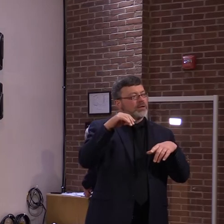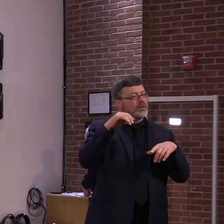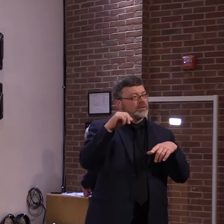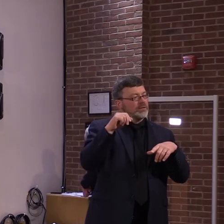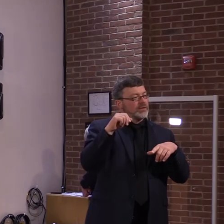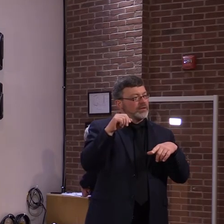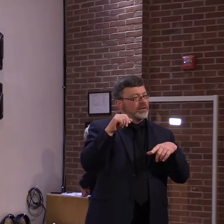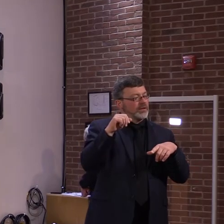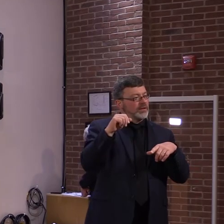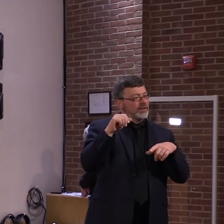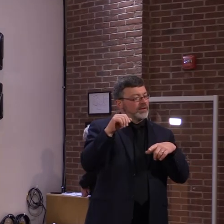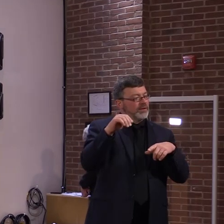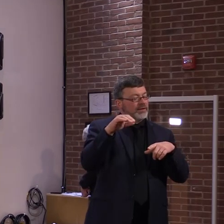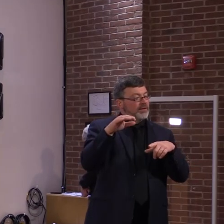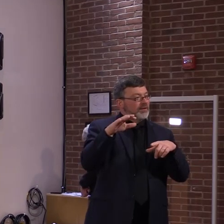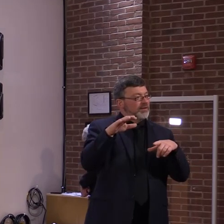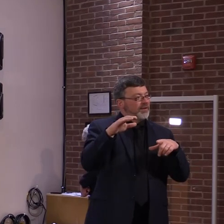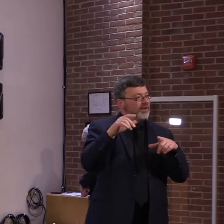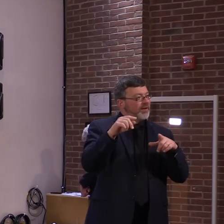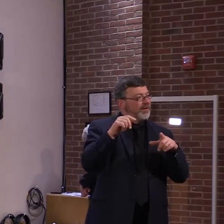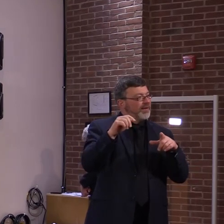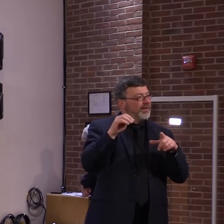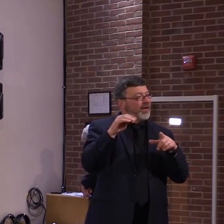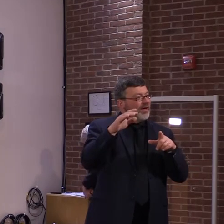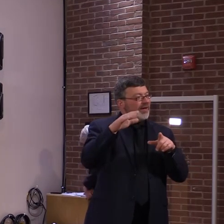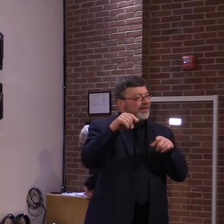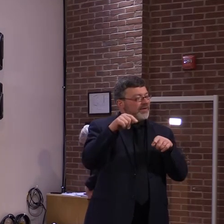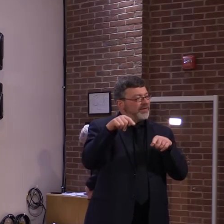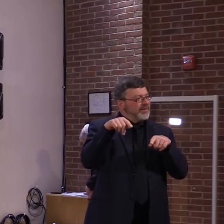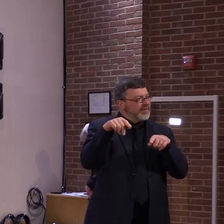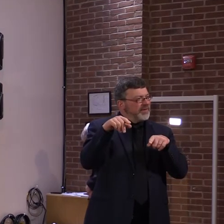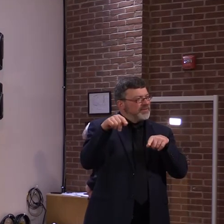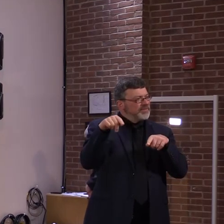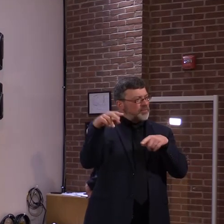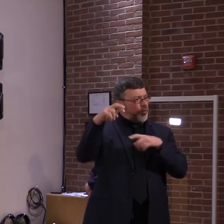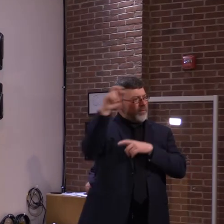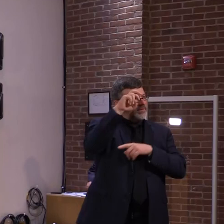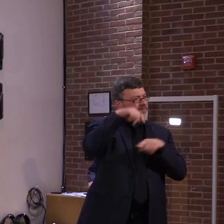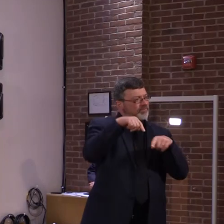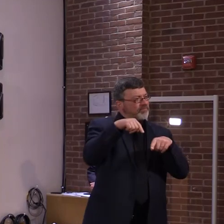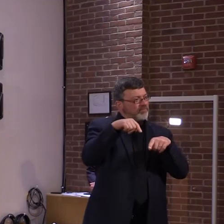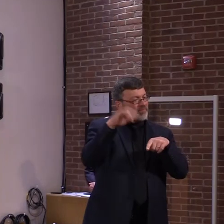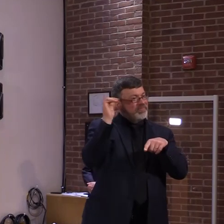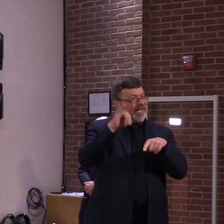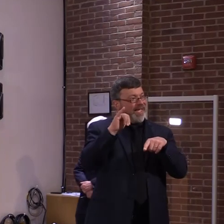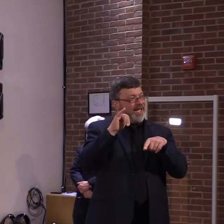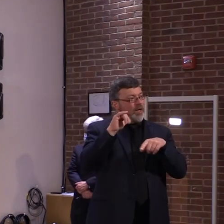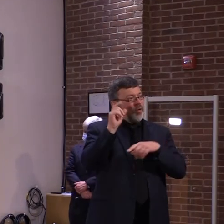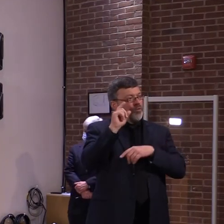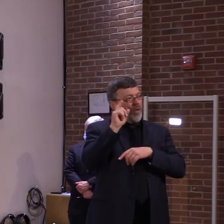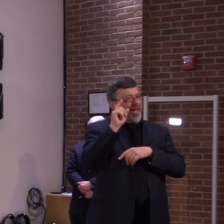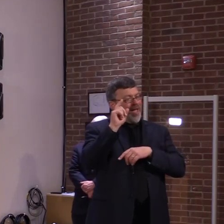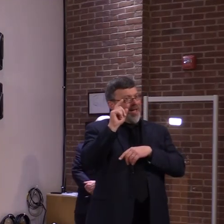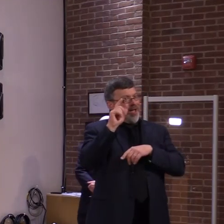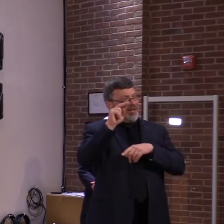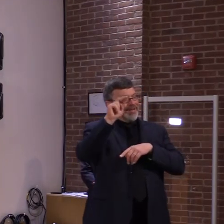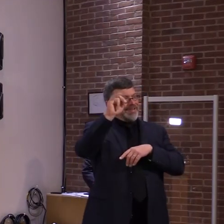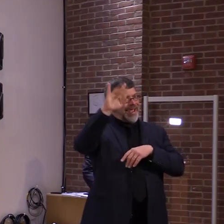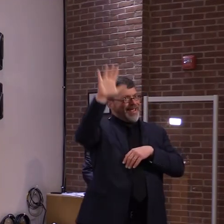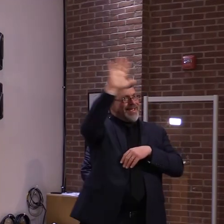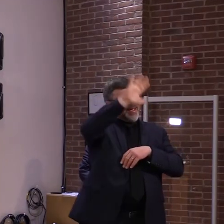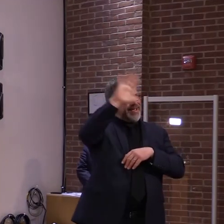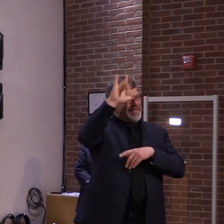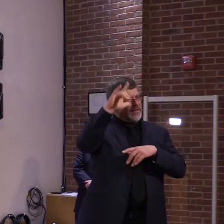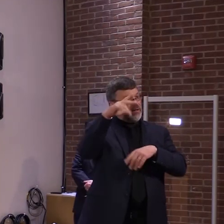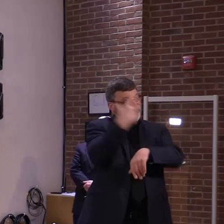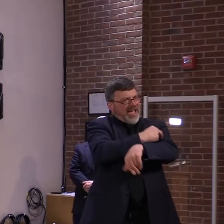potential visitors to the state are coming from. Is the state contemplating trying